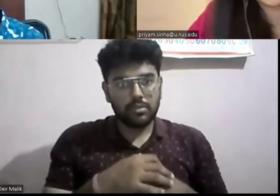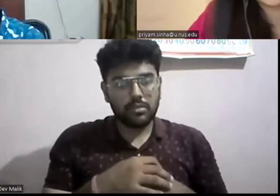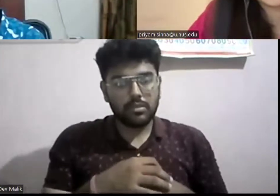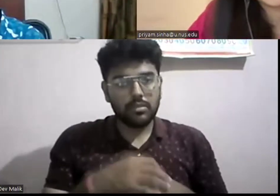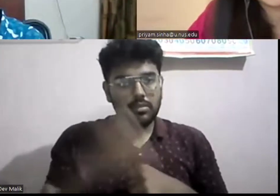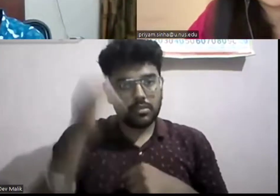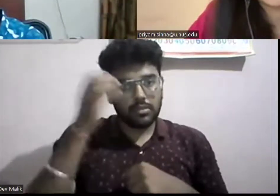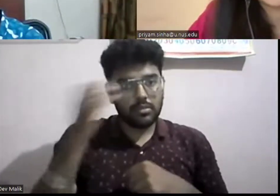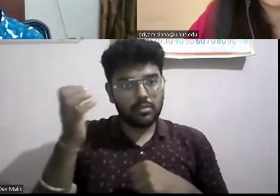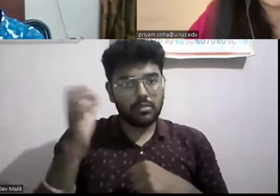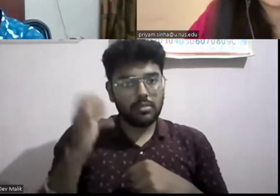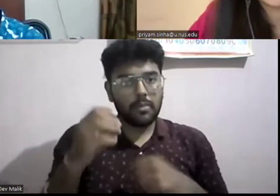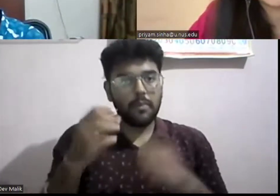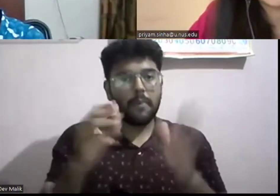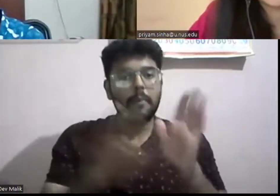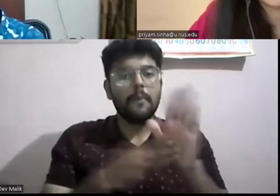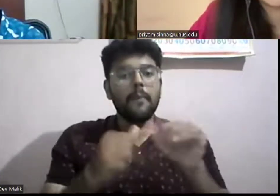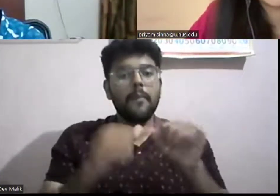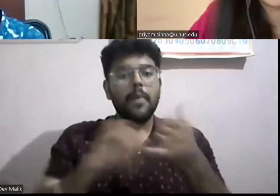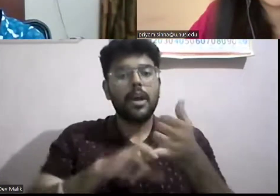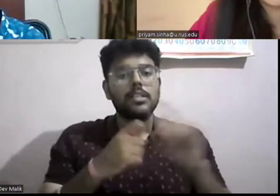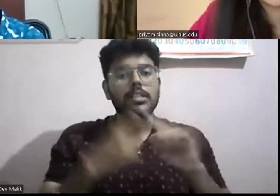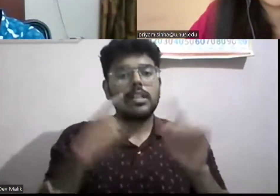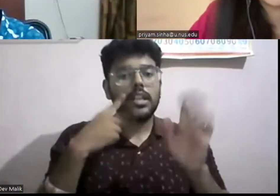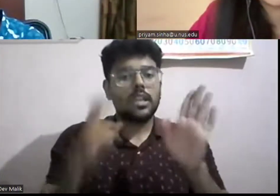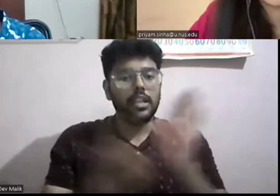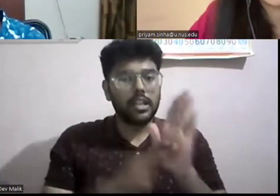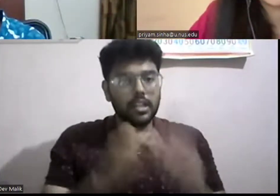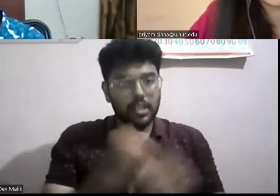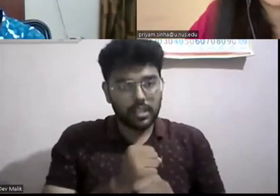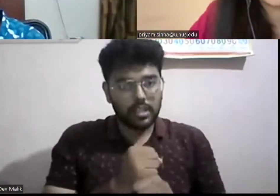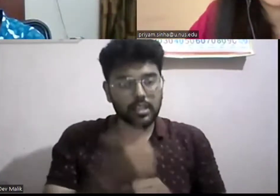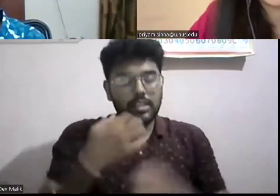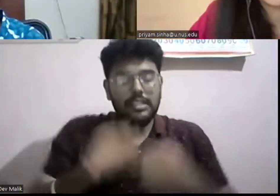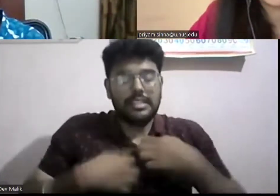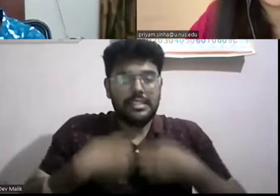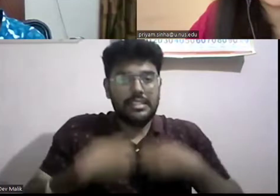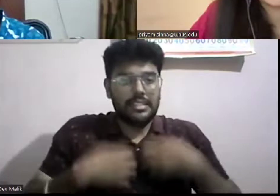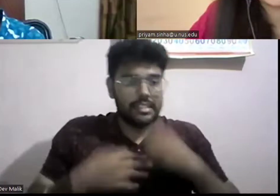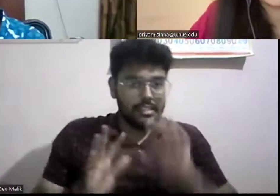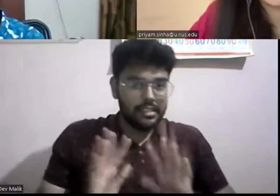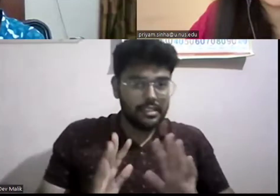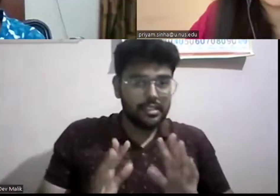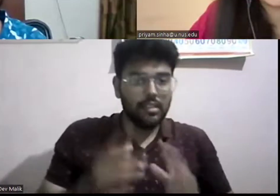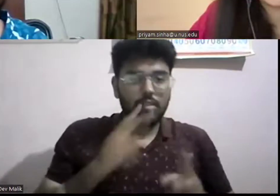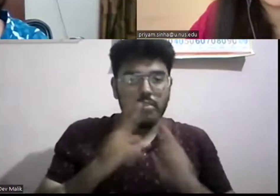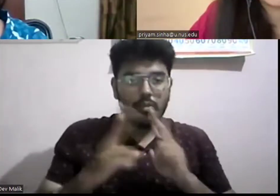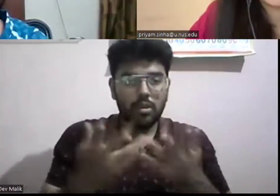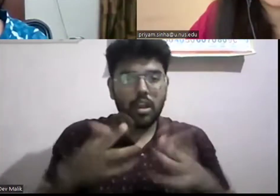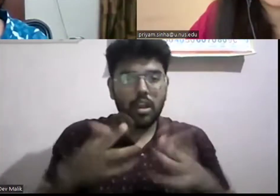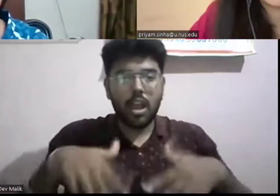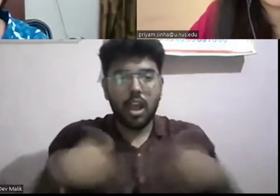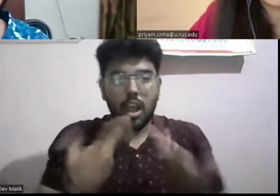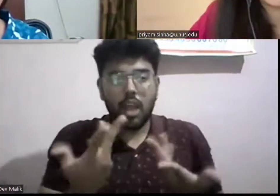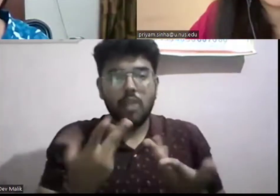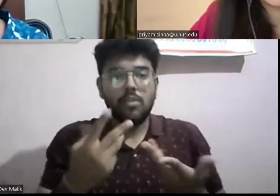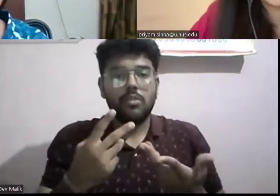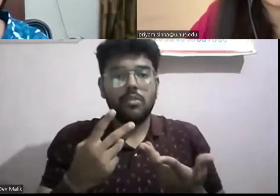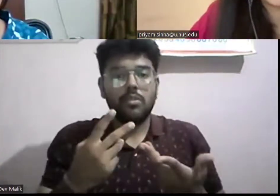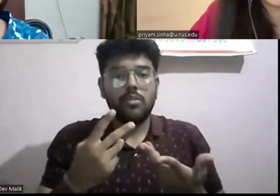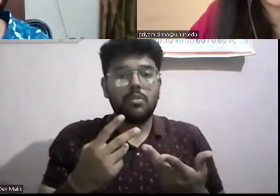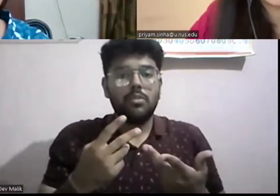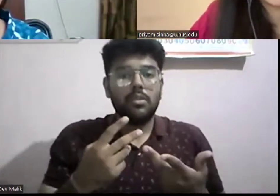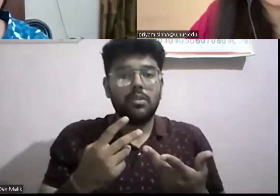about passing. So I think one can very interestingly, talk about how these blind